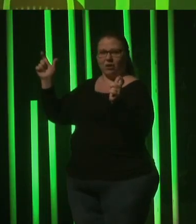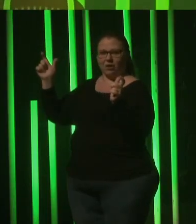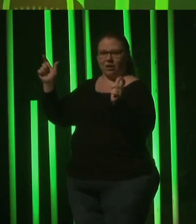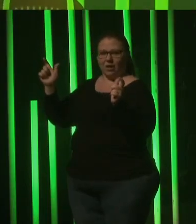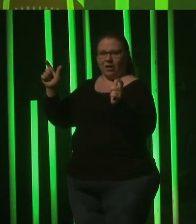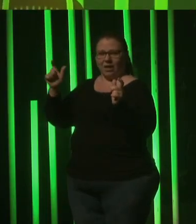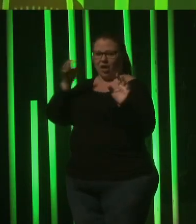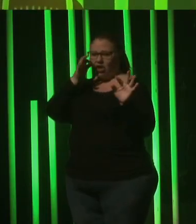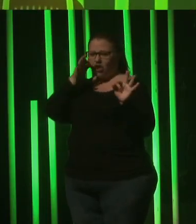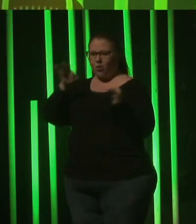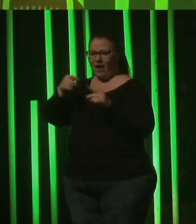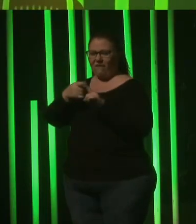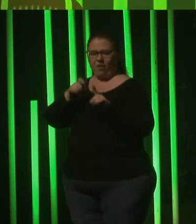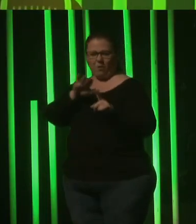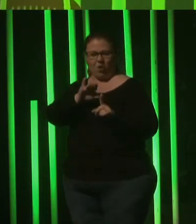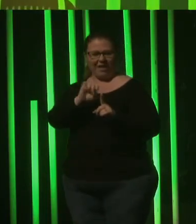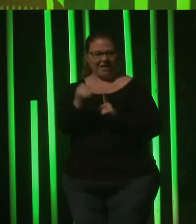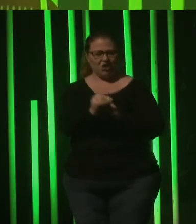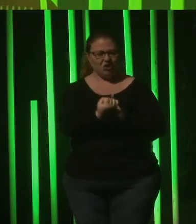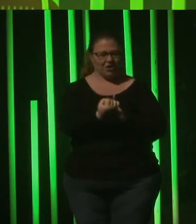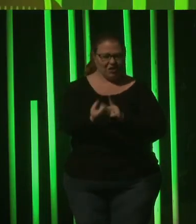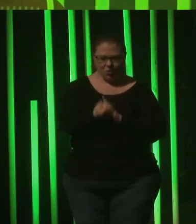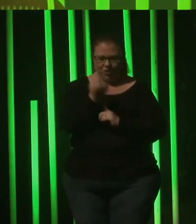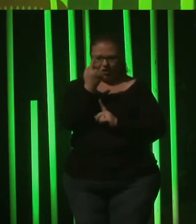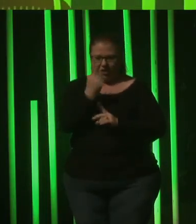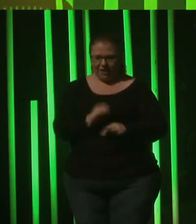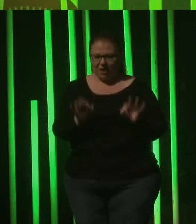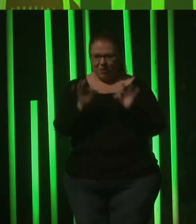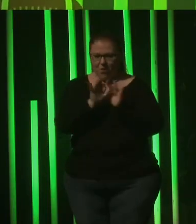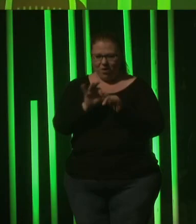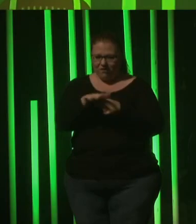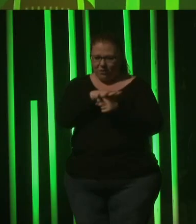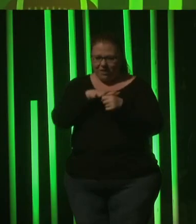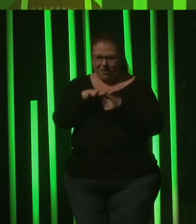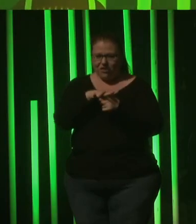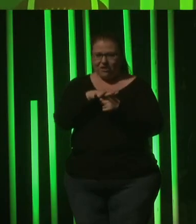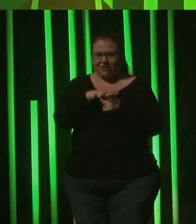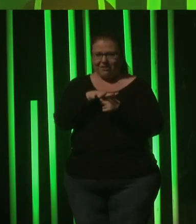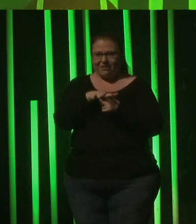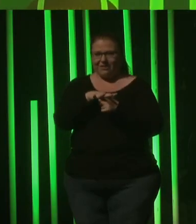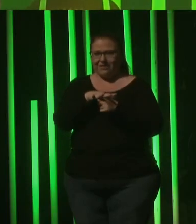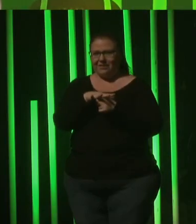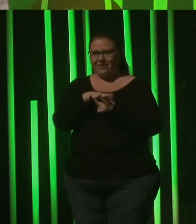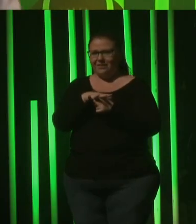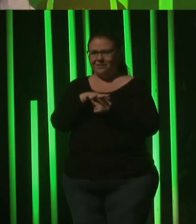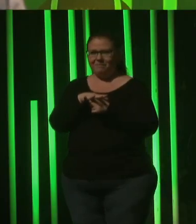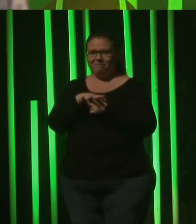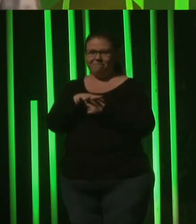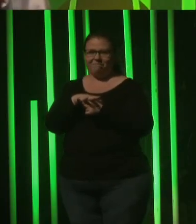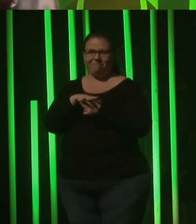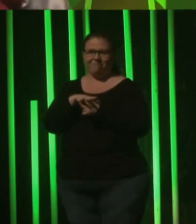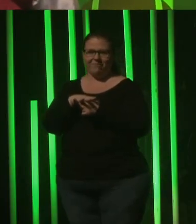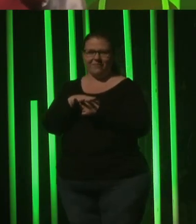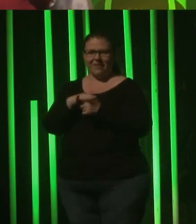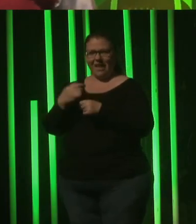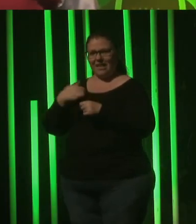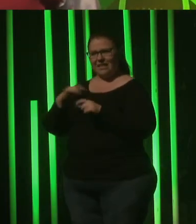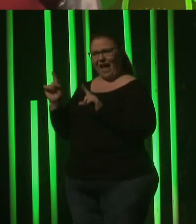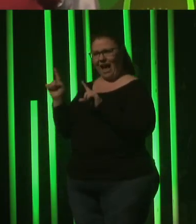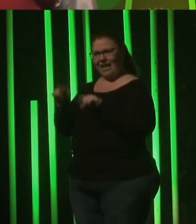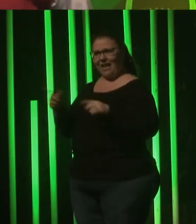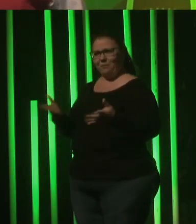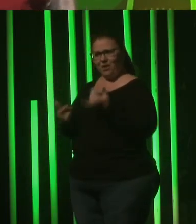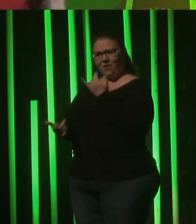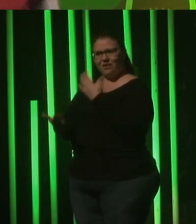your conditions and you understand the importance of your position. You know, I came here this